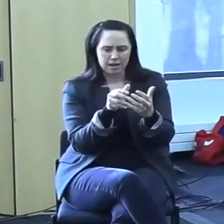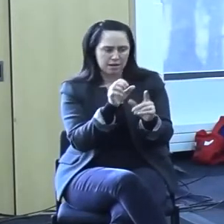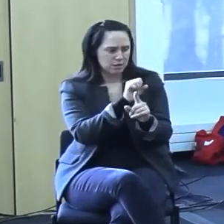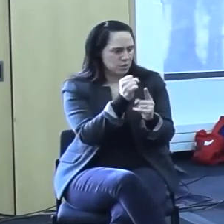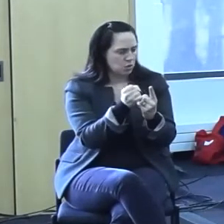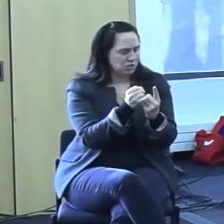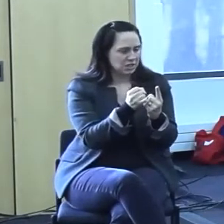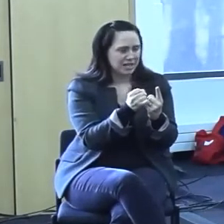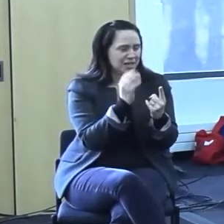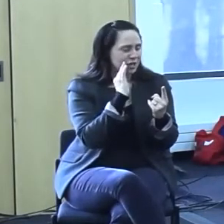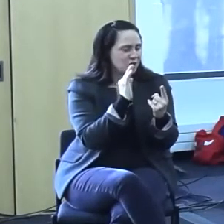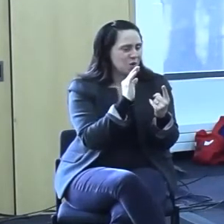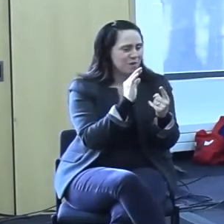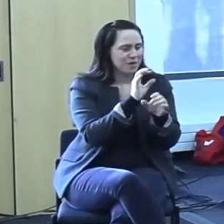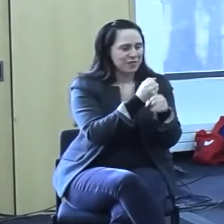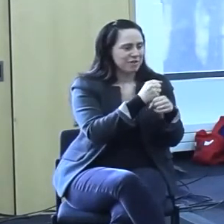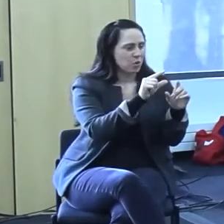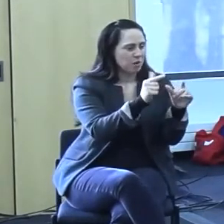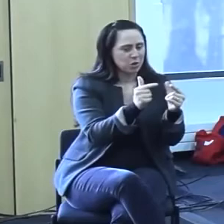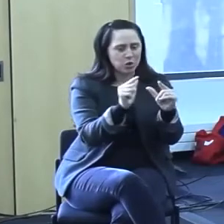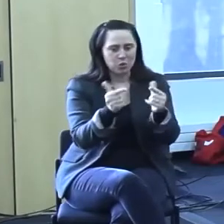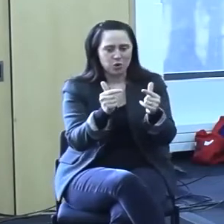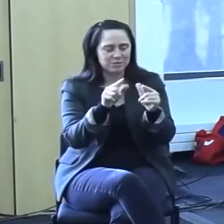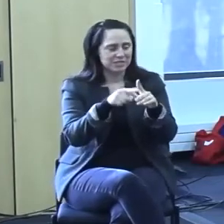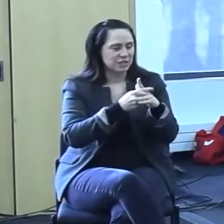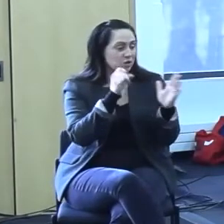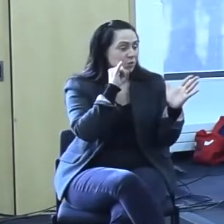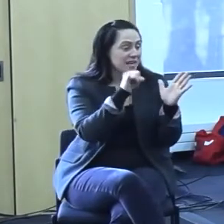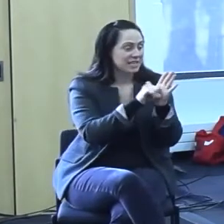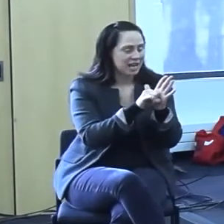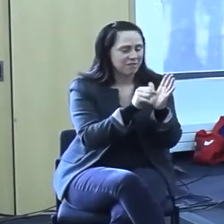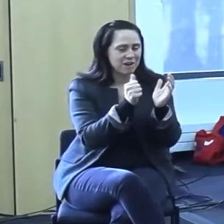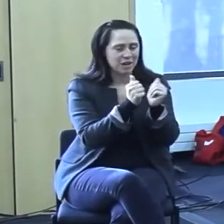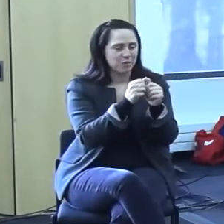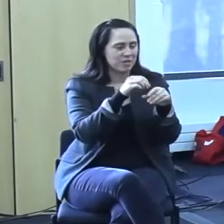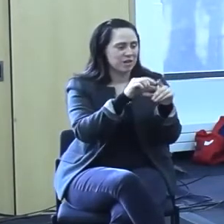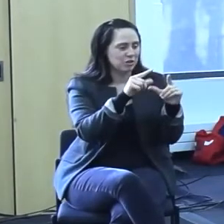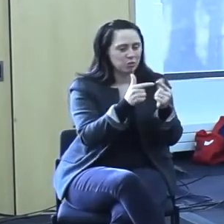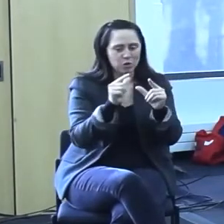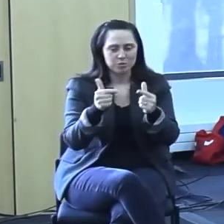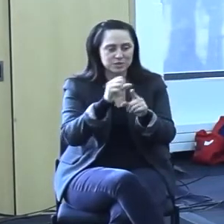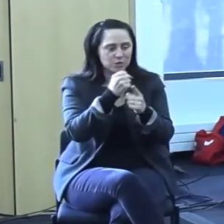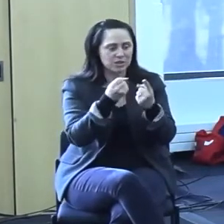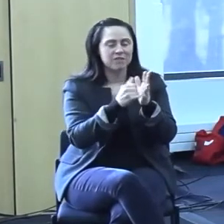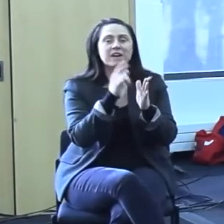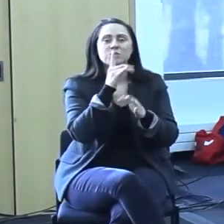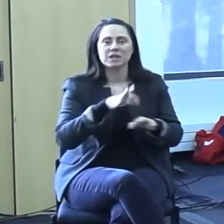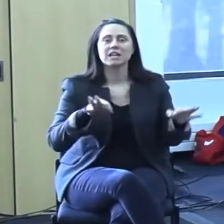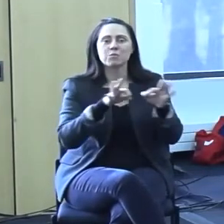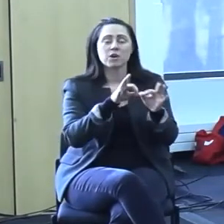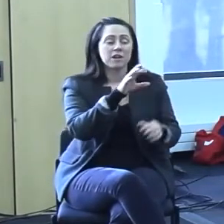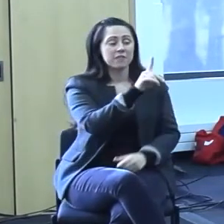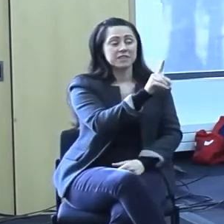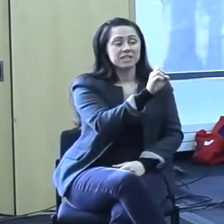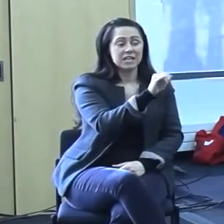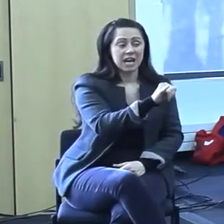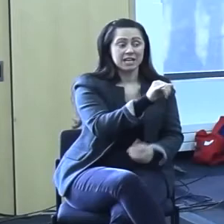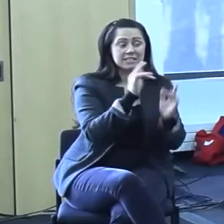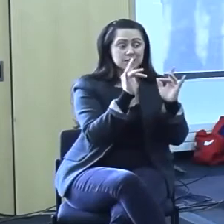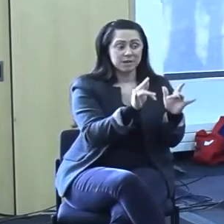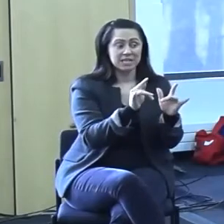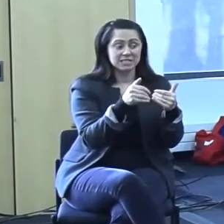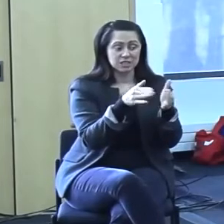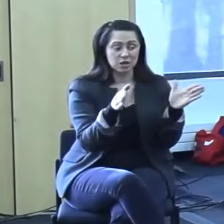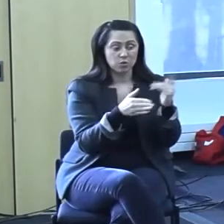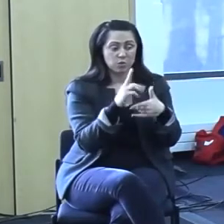form groups, they start to identify within groups socially. That's a really important in the DEI space in general, what it